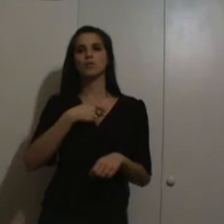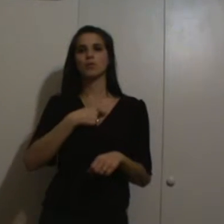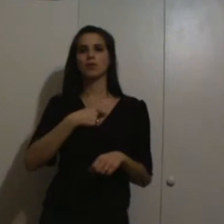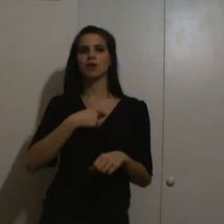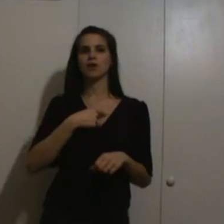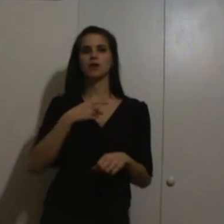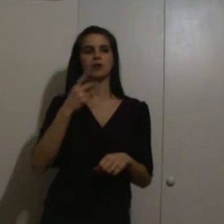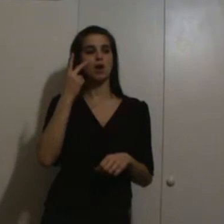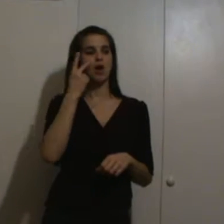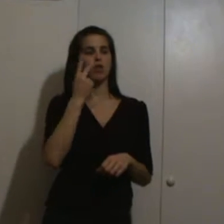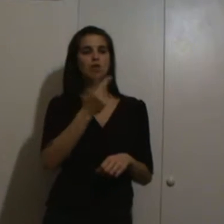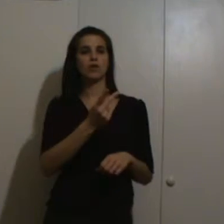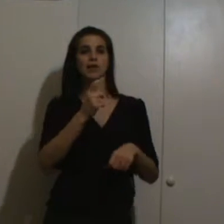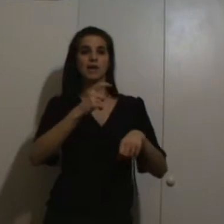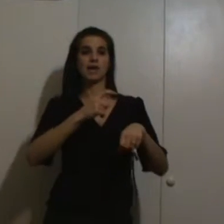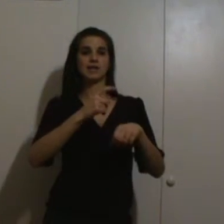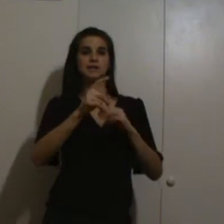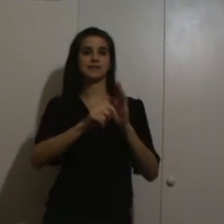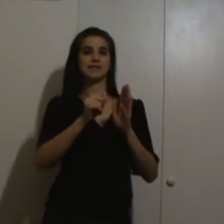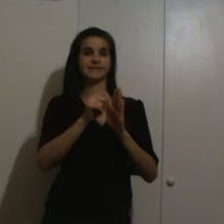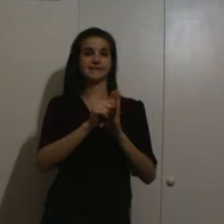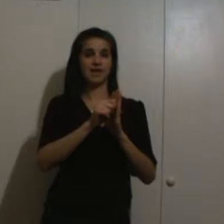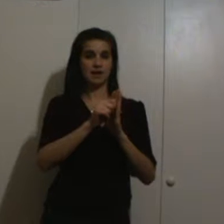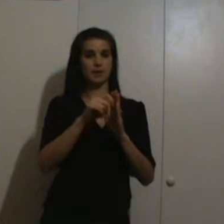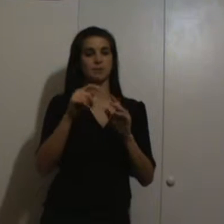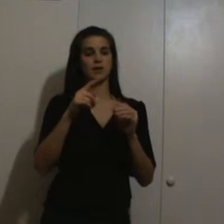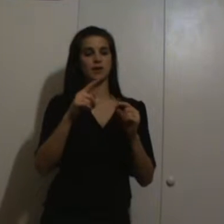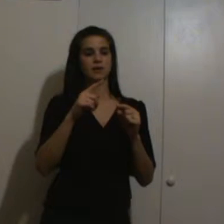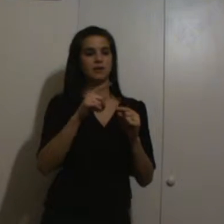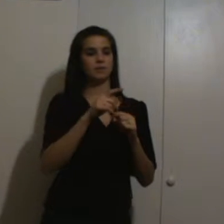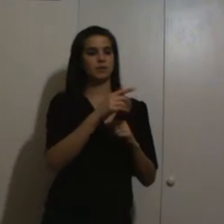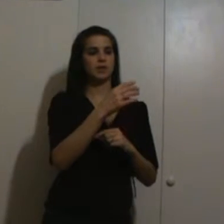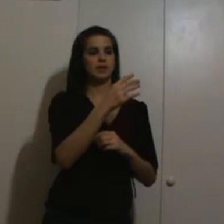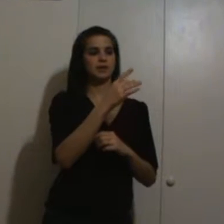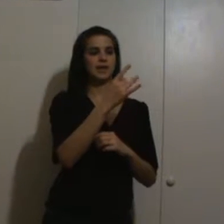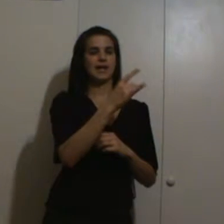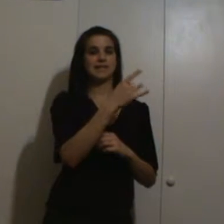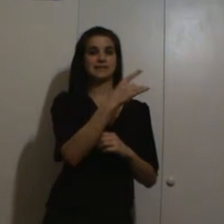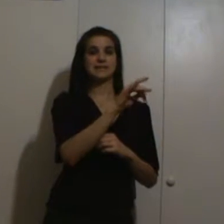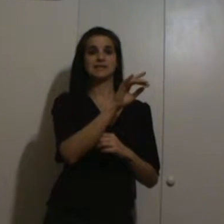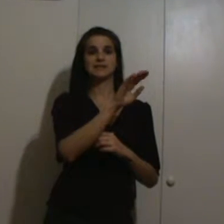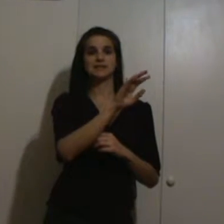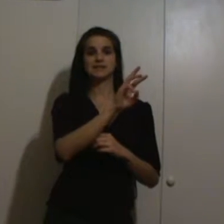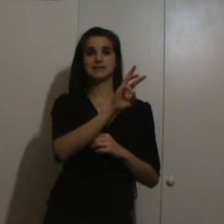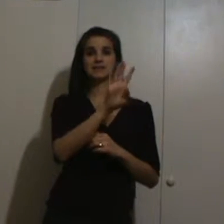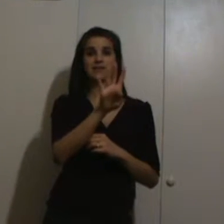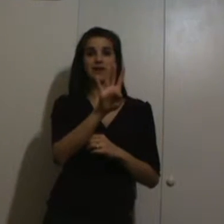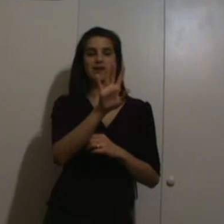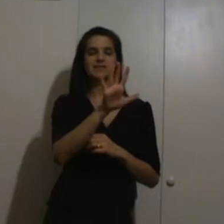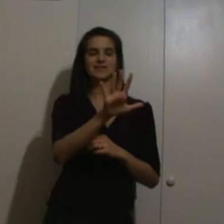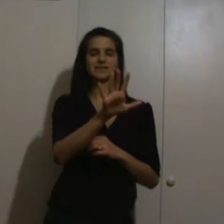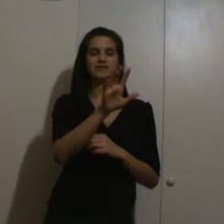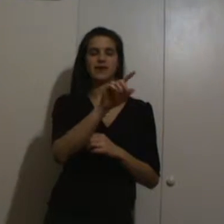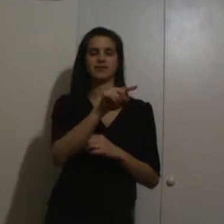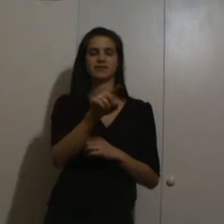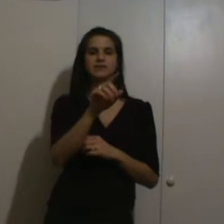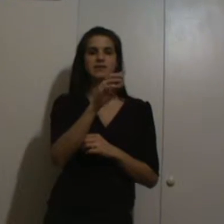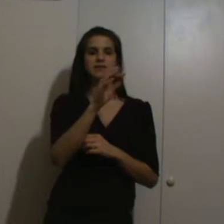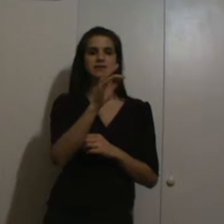between 1865 and 1914. And we're going to look at two viewpoints. The first viewpoint we're going to look